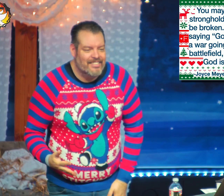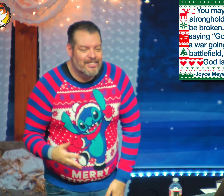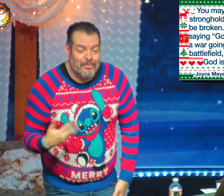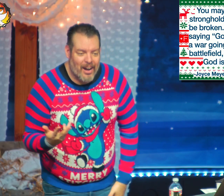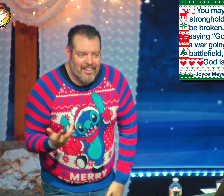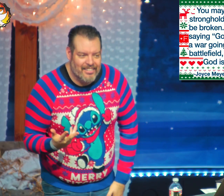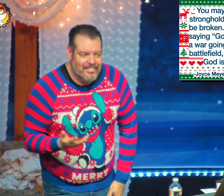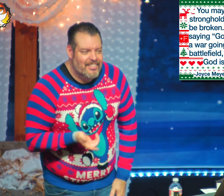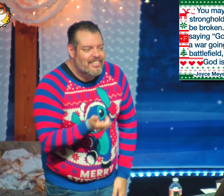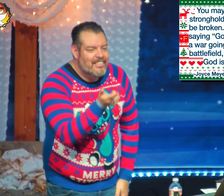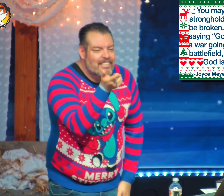war going on.